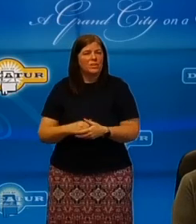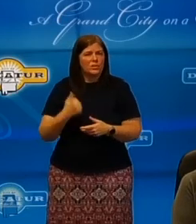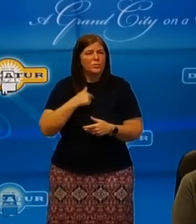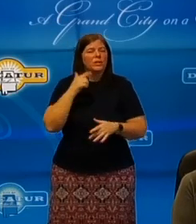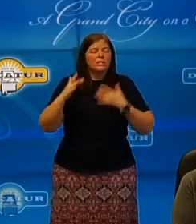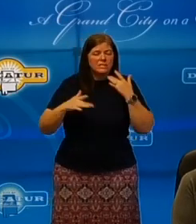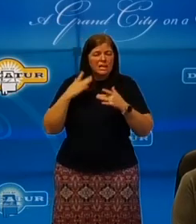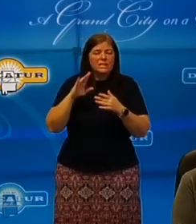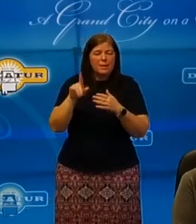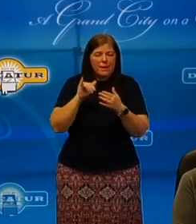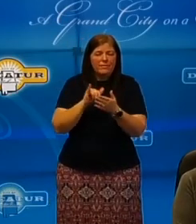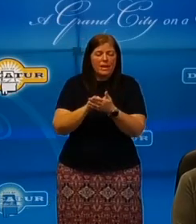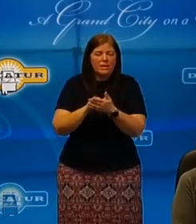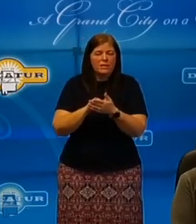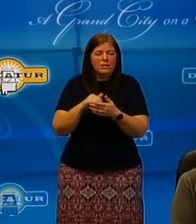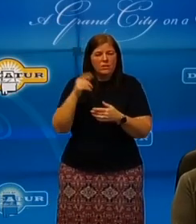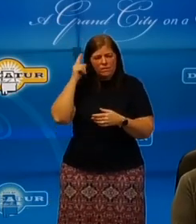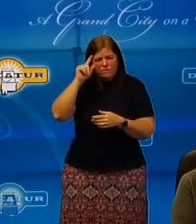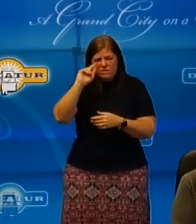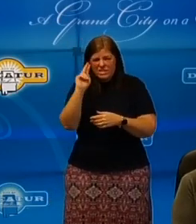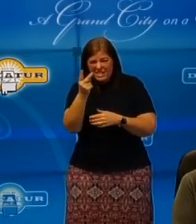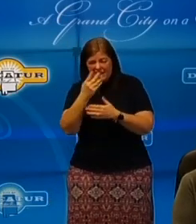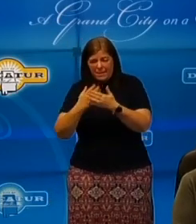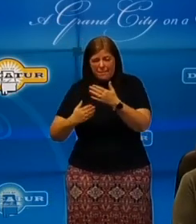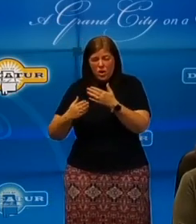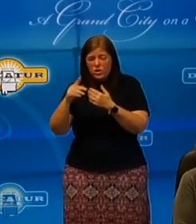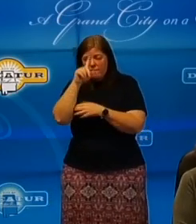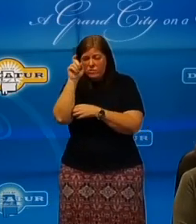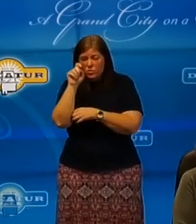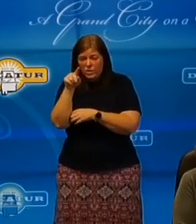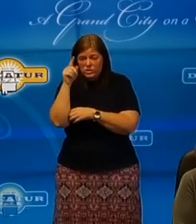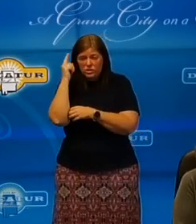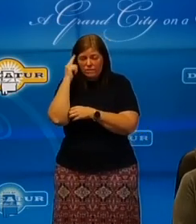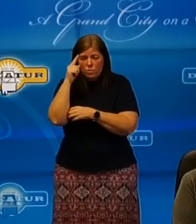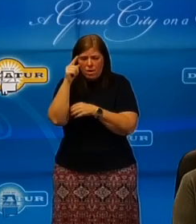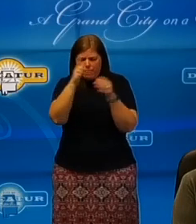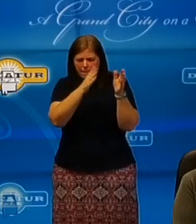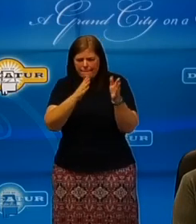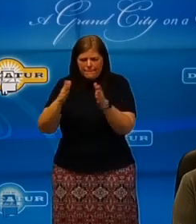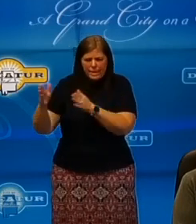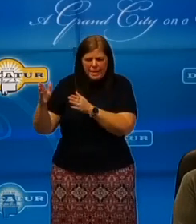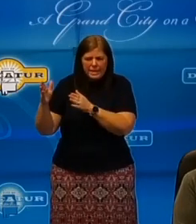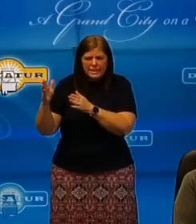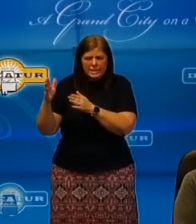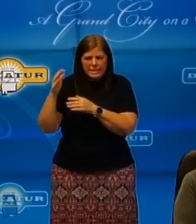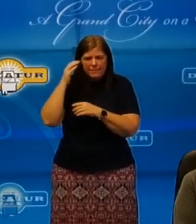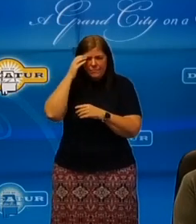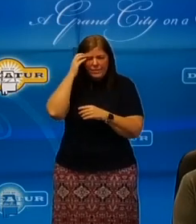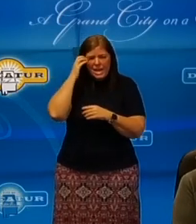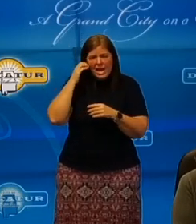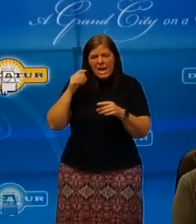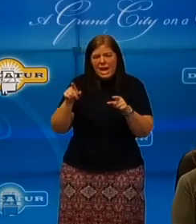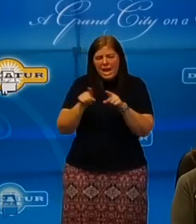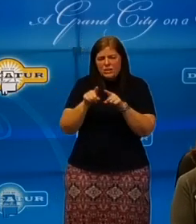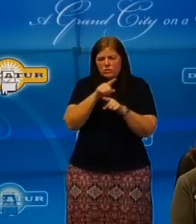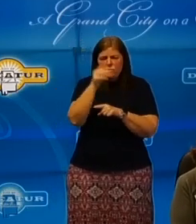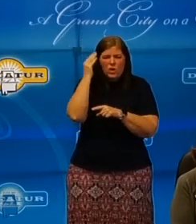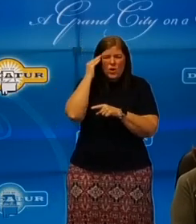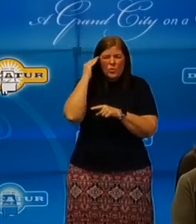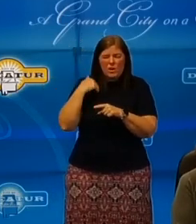about that. For the second part of the question, for the surge plan, as you know, we're a part of the